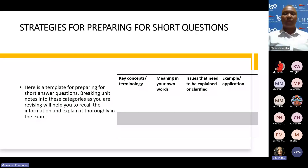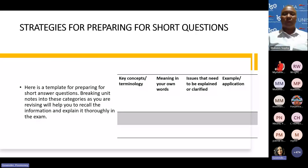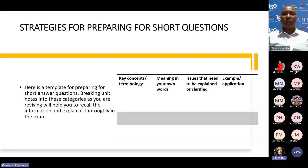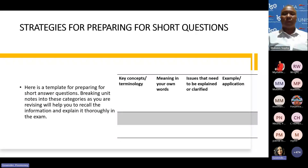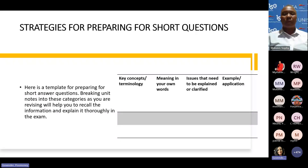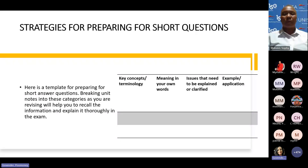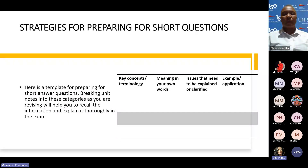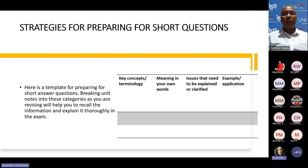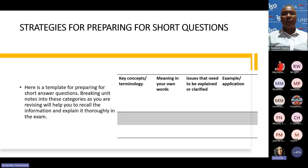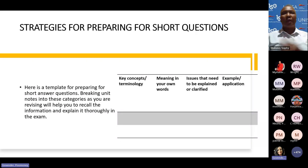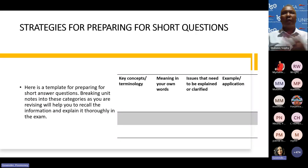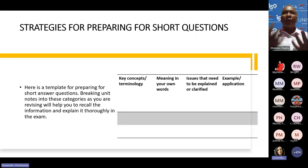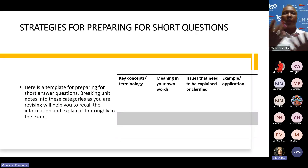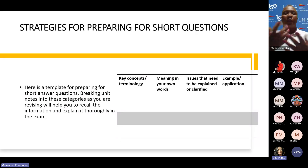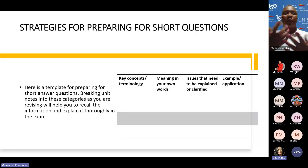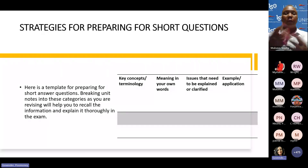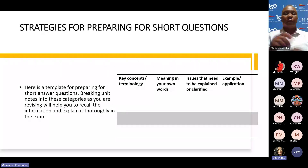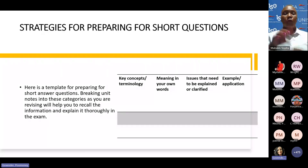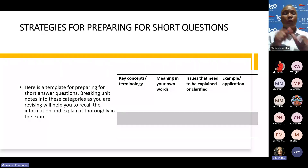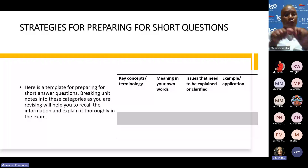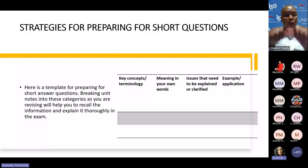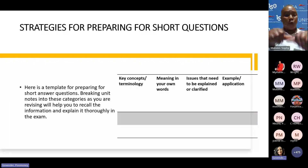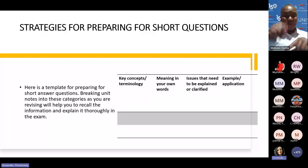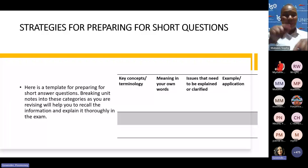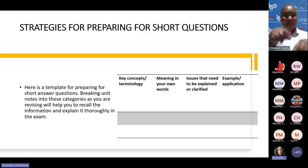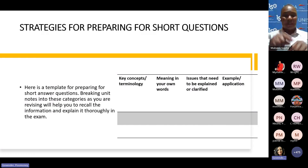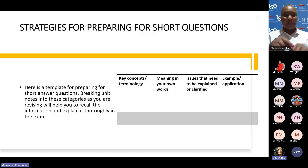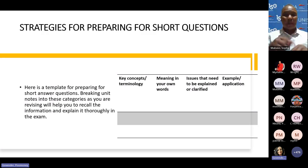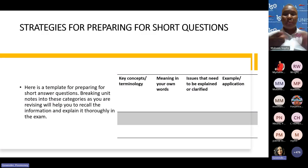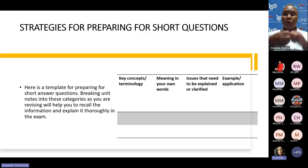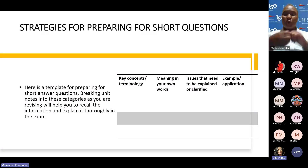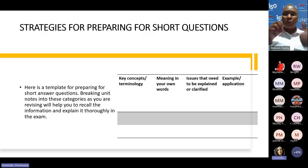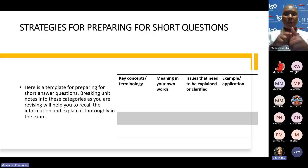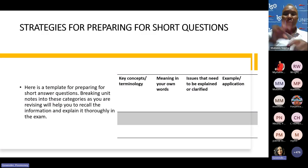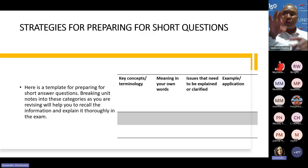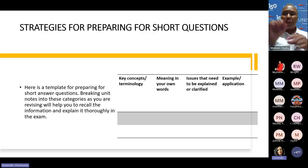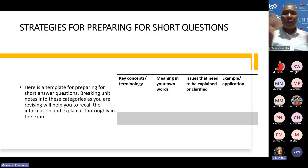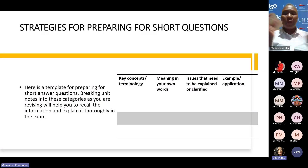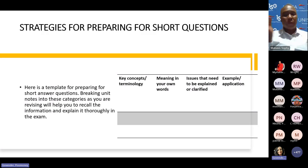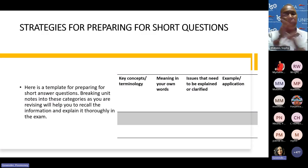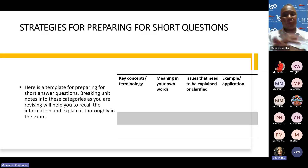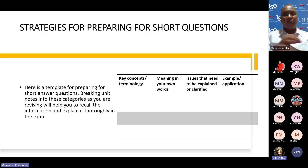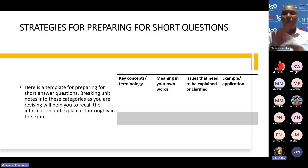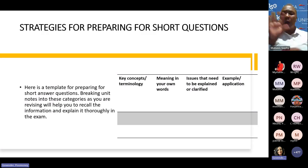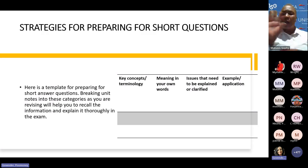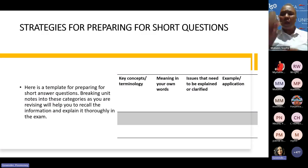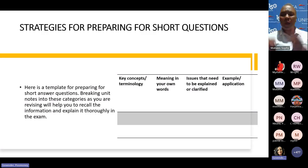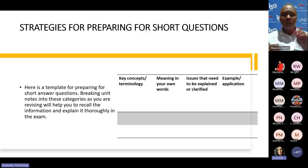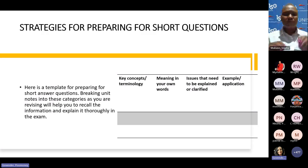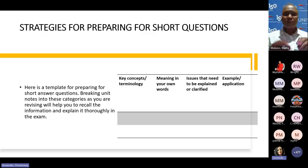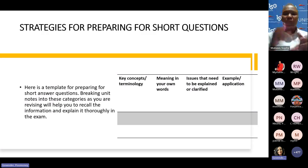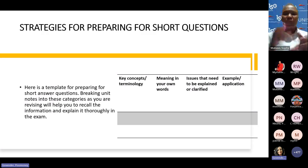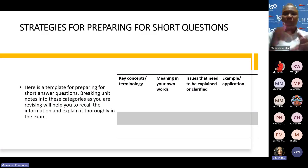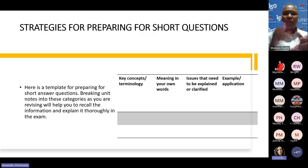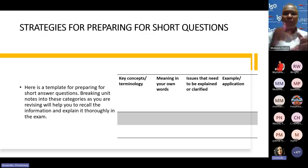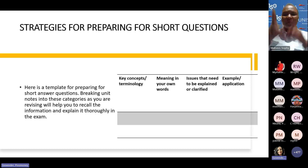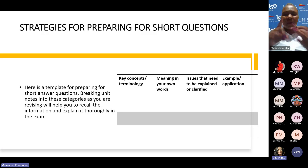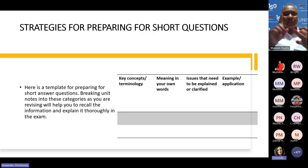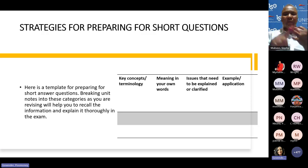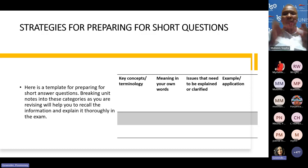If you follow this approach, colleagues, you will not have problems if you are asked to define or to explain or to discuss